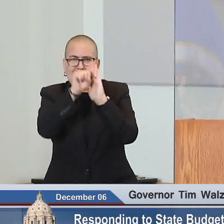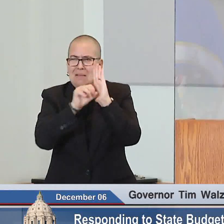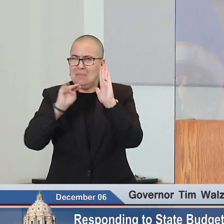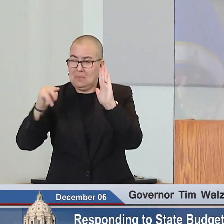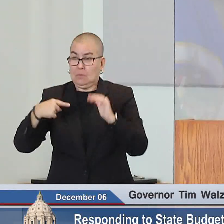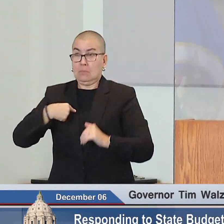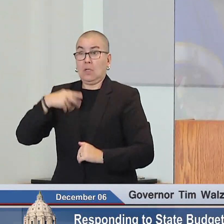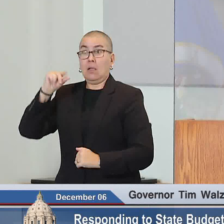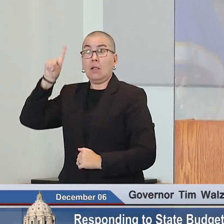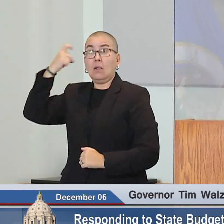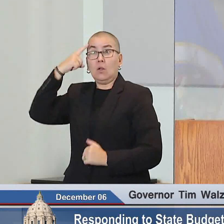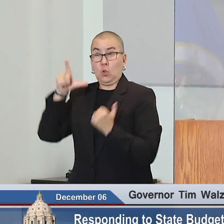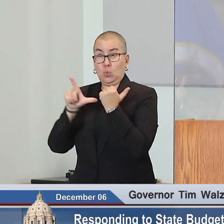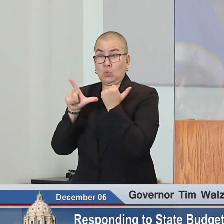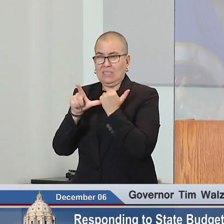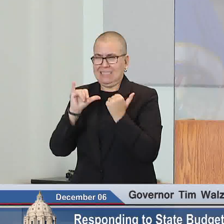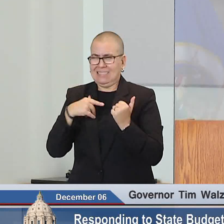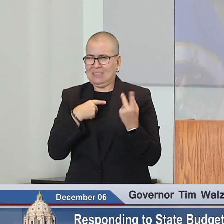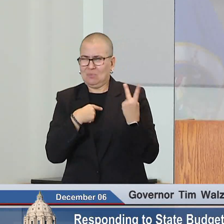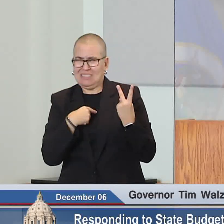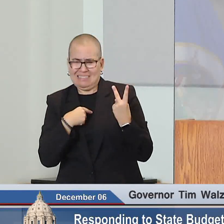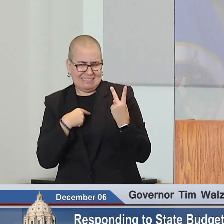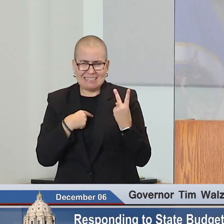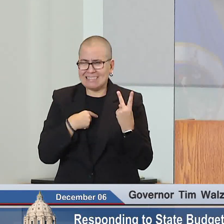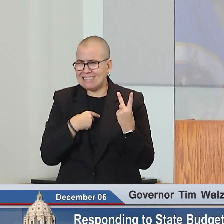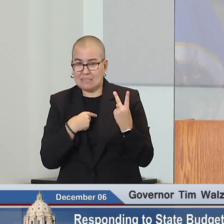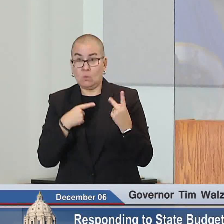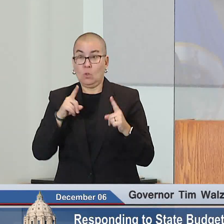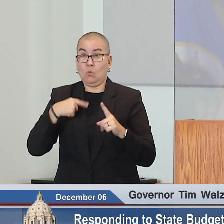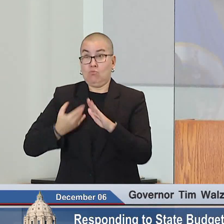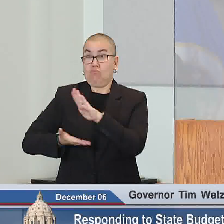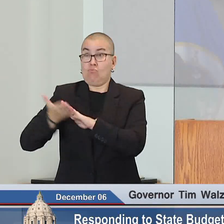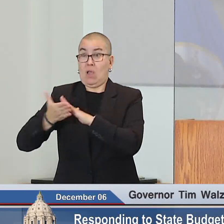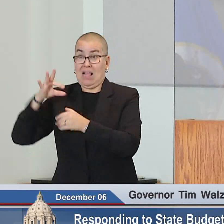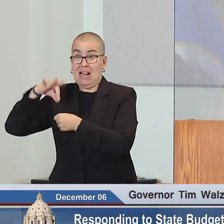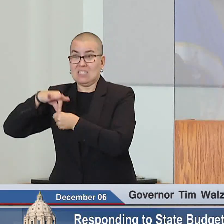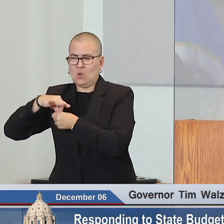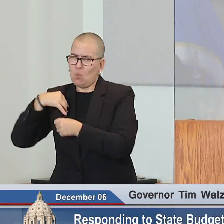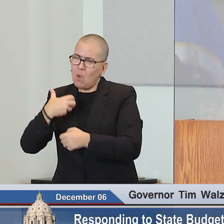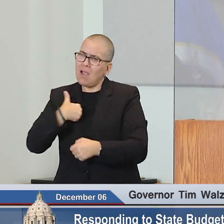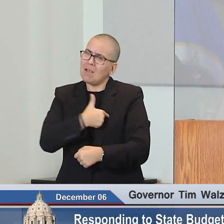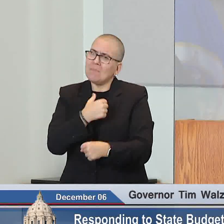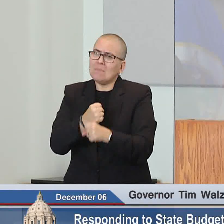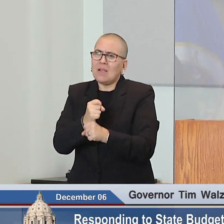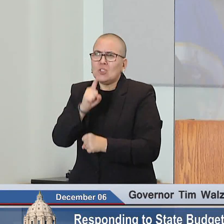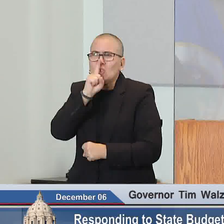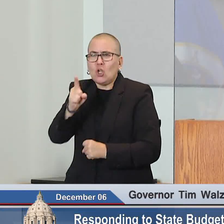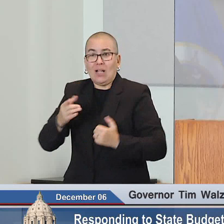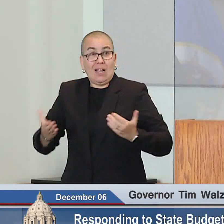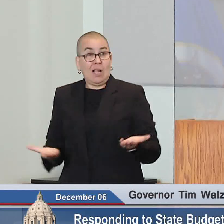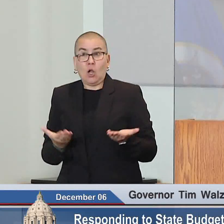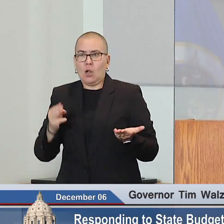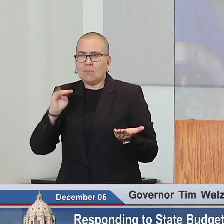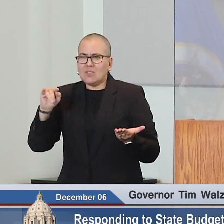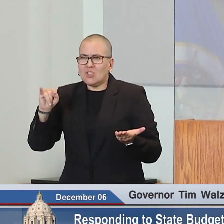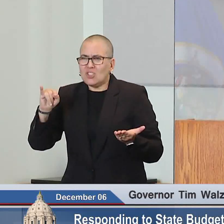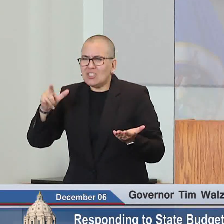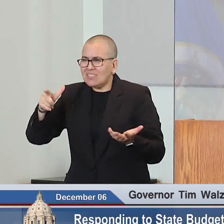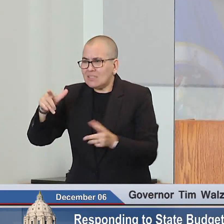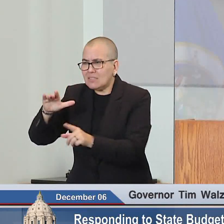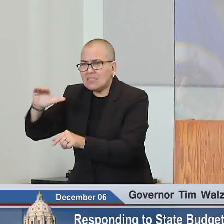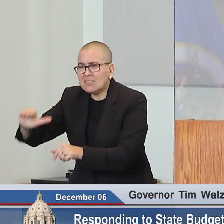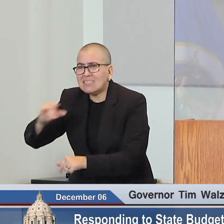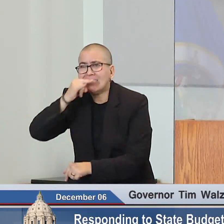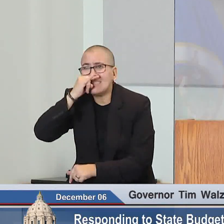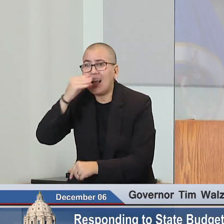doing this job, even before that when we were running, we talked about making sure that Minnesota's a state where every child and every family can thrive, that our